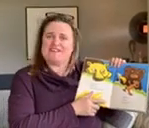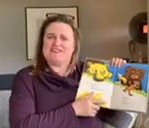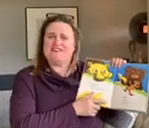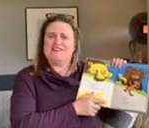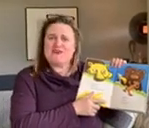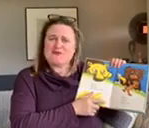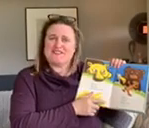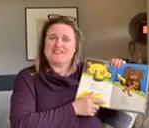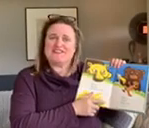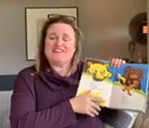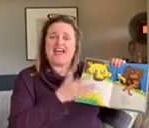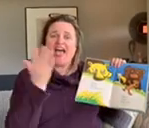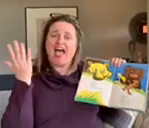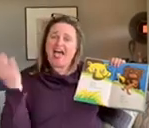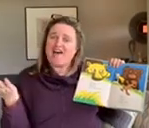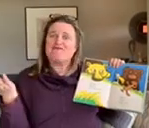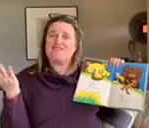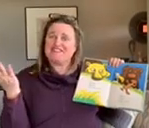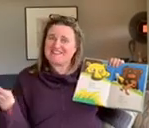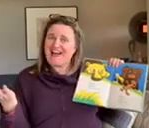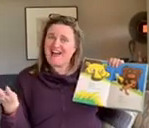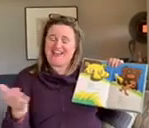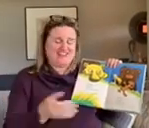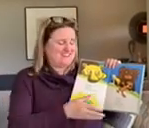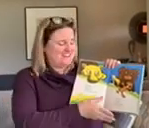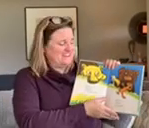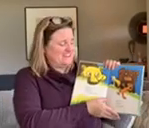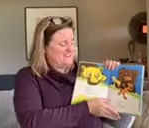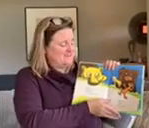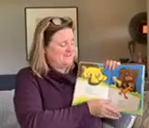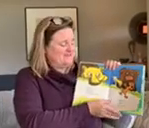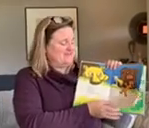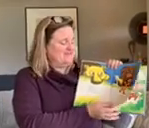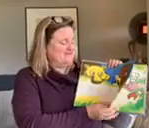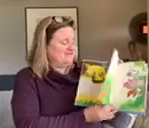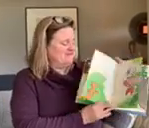Noses, noses, every size.